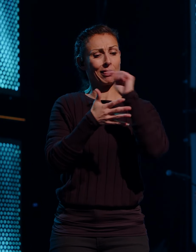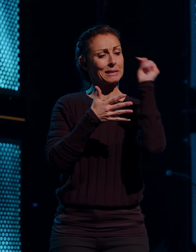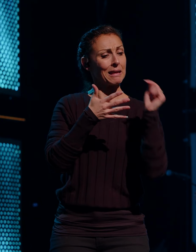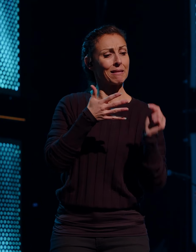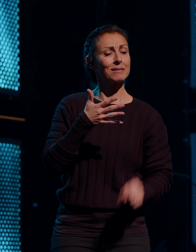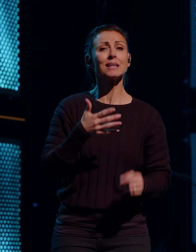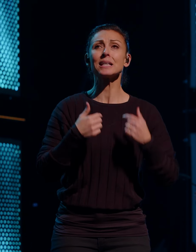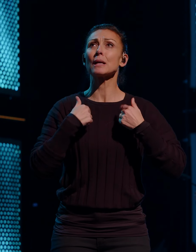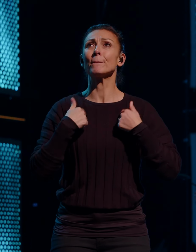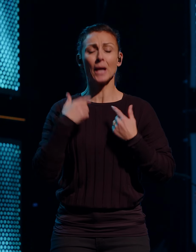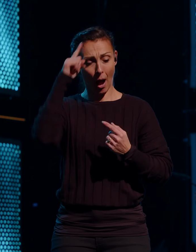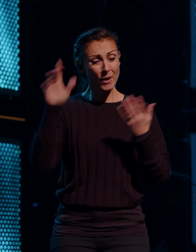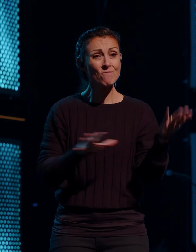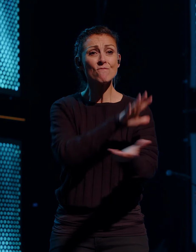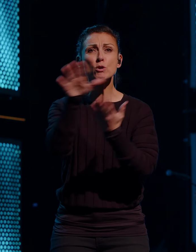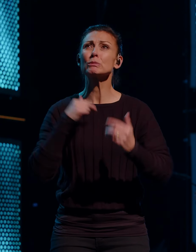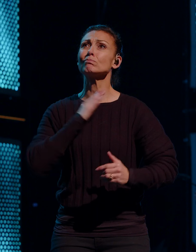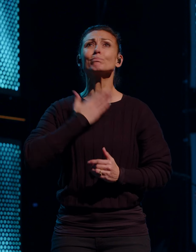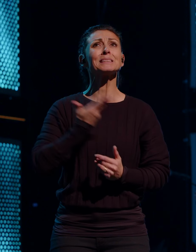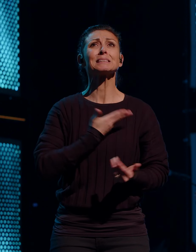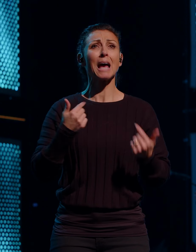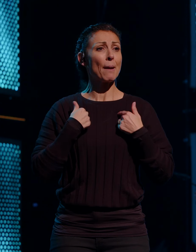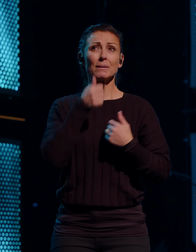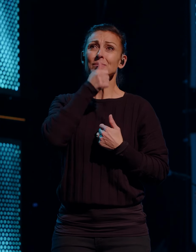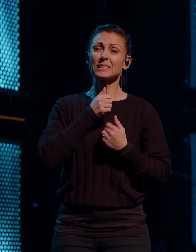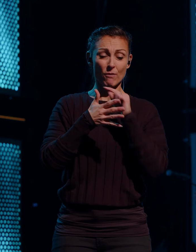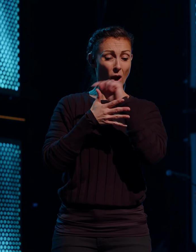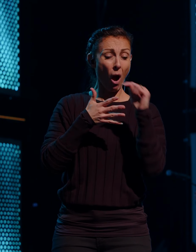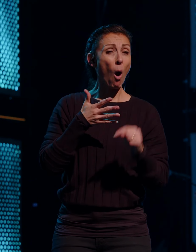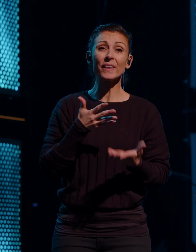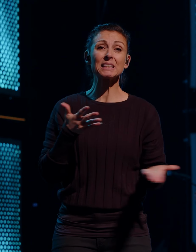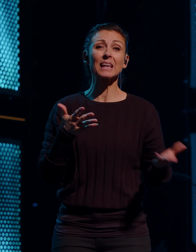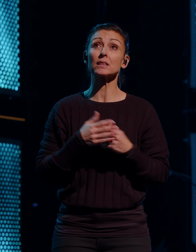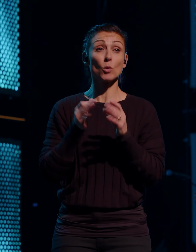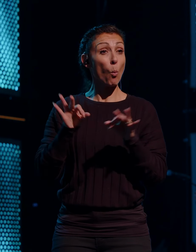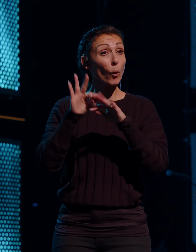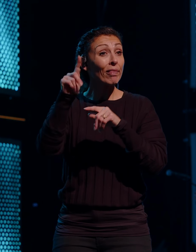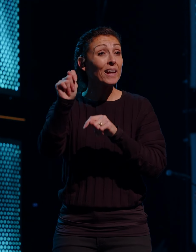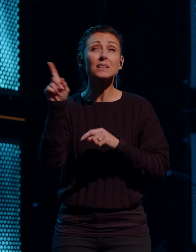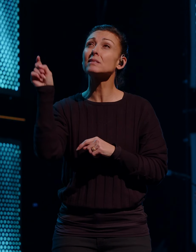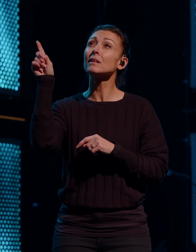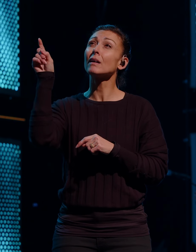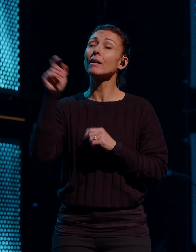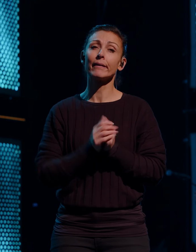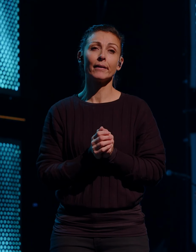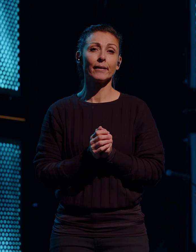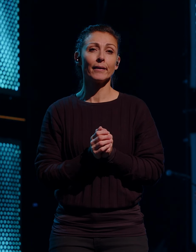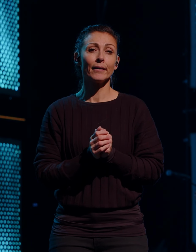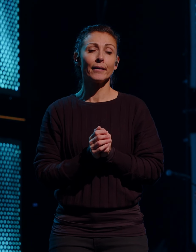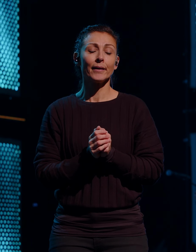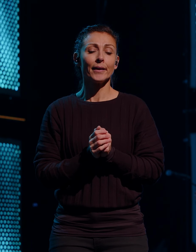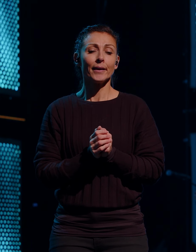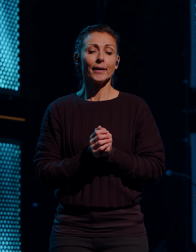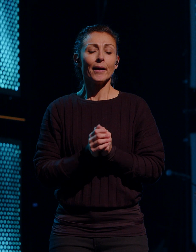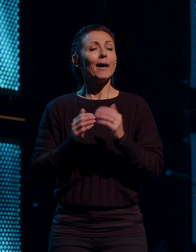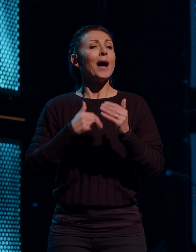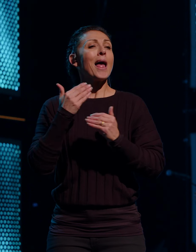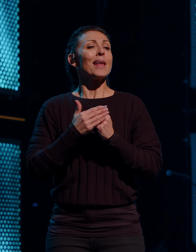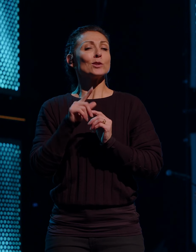upset. All of these things. Have you ever attempted to do something for God and it gets harder?